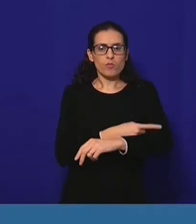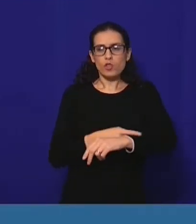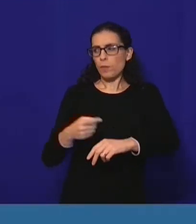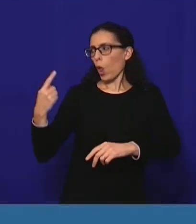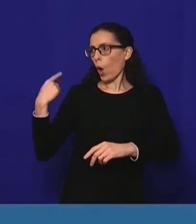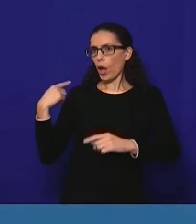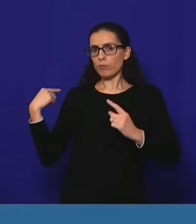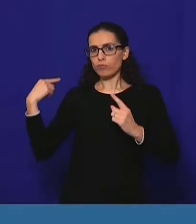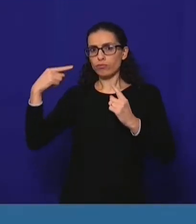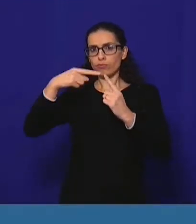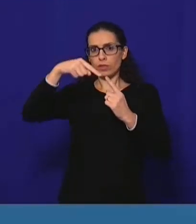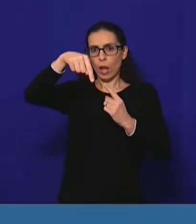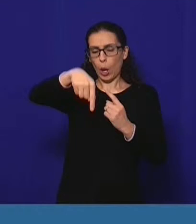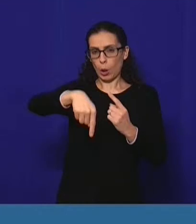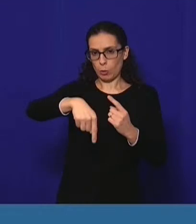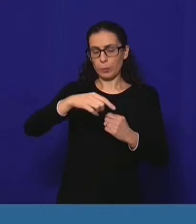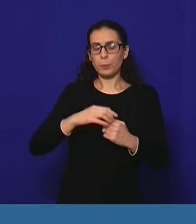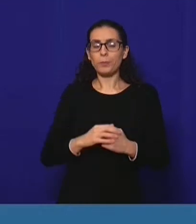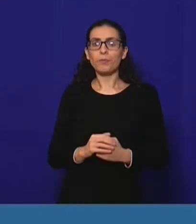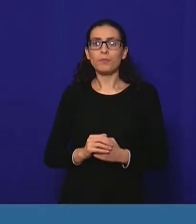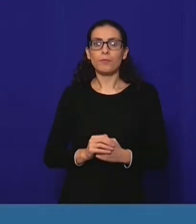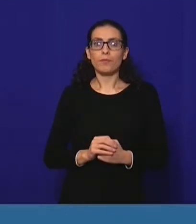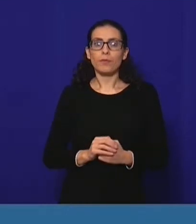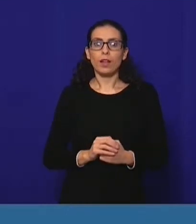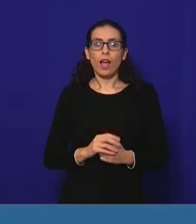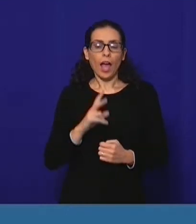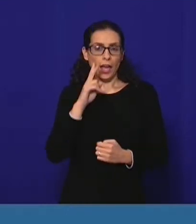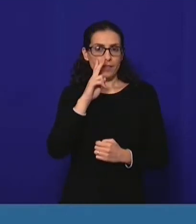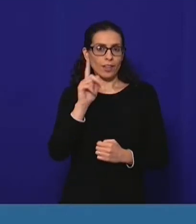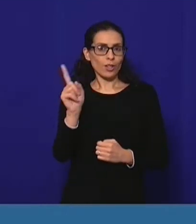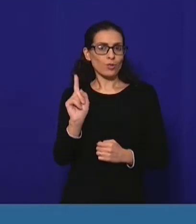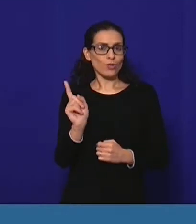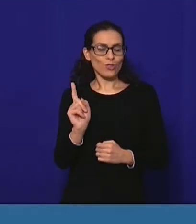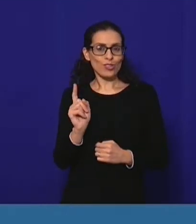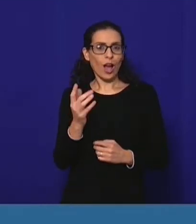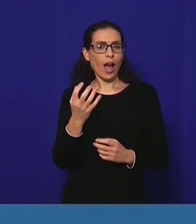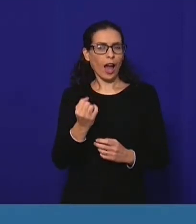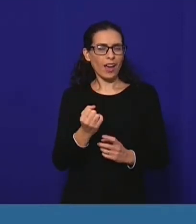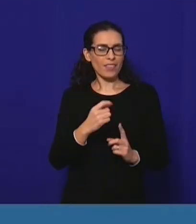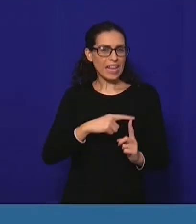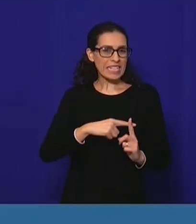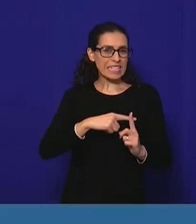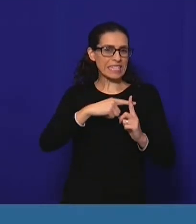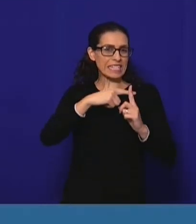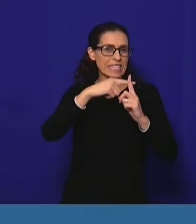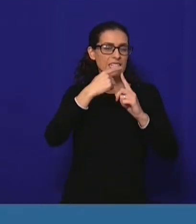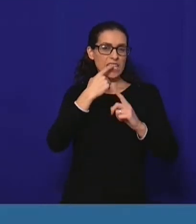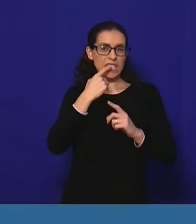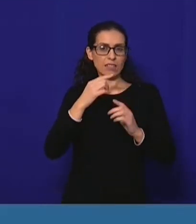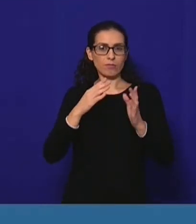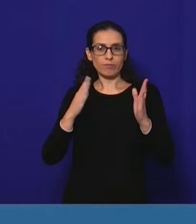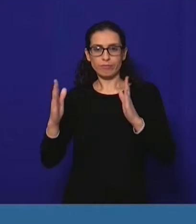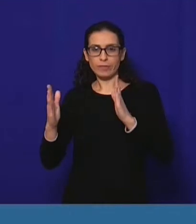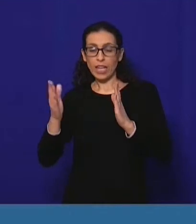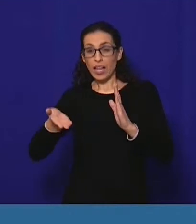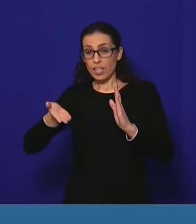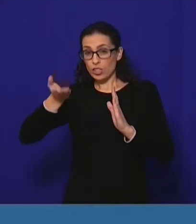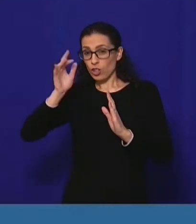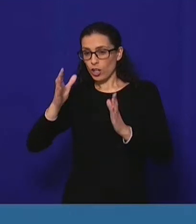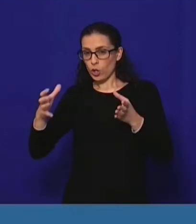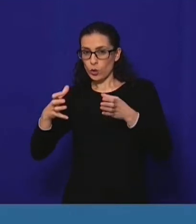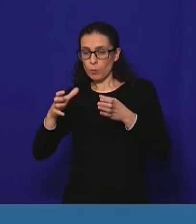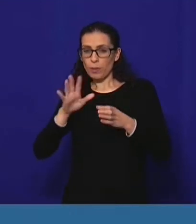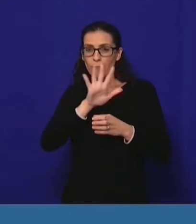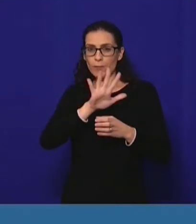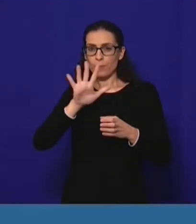dawk il-każijiet li kellna din il-ġimgħa, qegħdin naraw li qed ikollna naqra żieda fl-age groups bejn 55 u 64